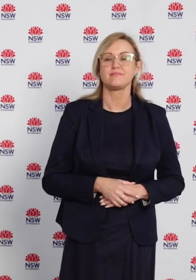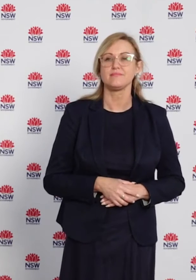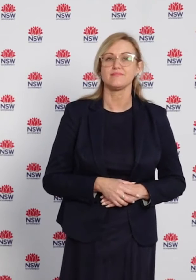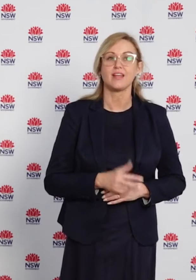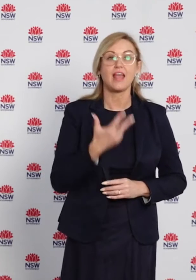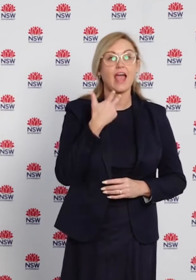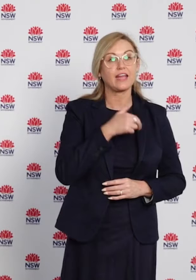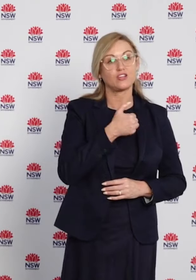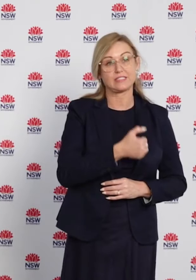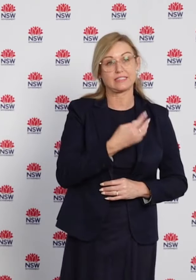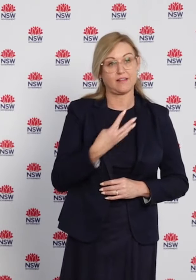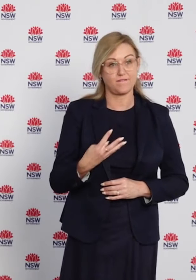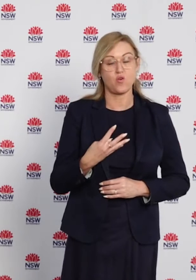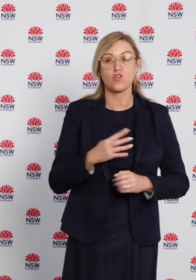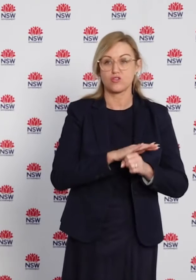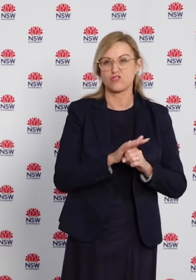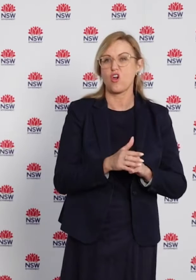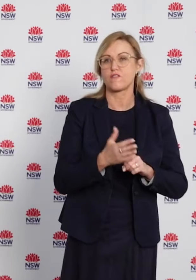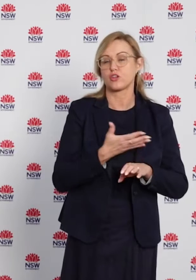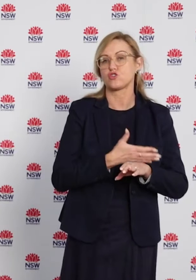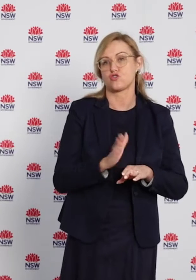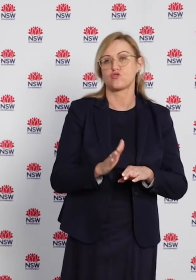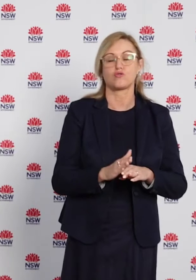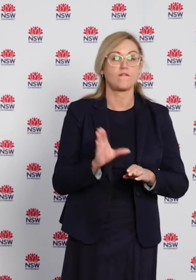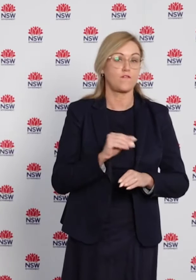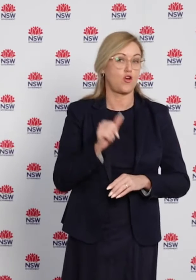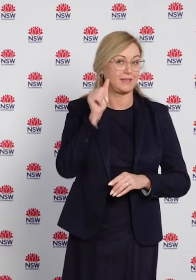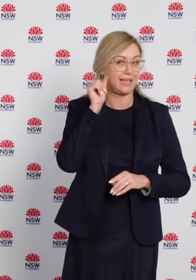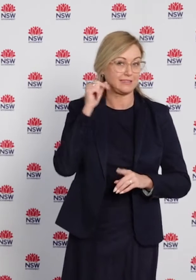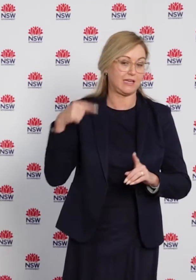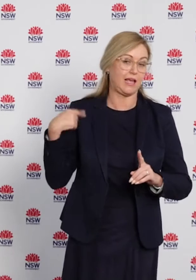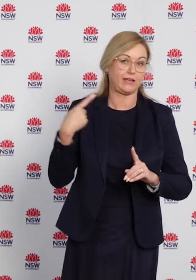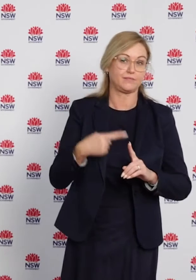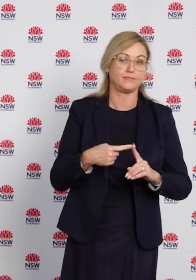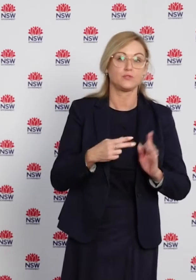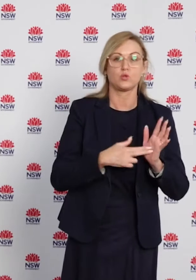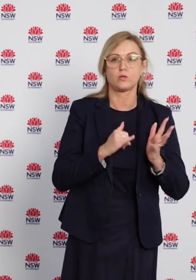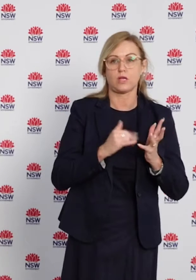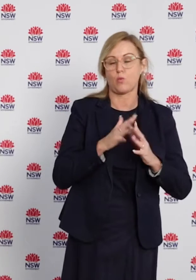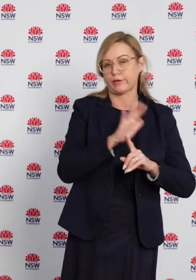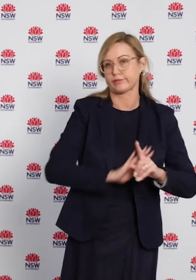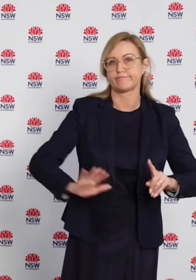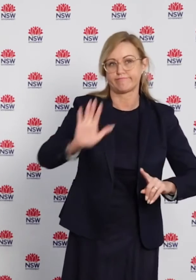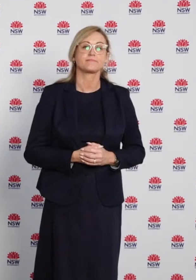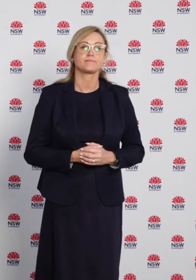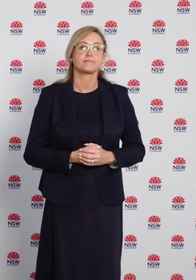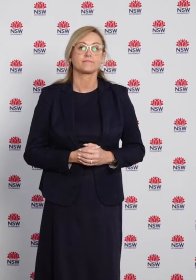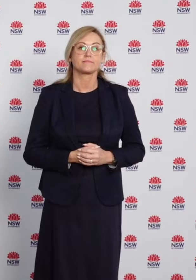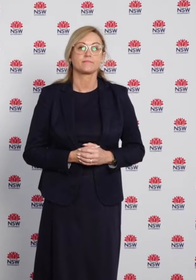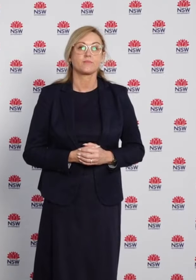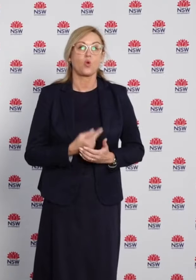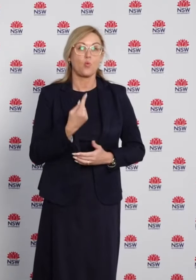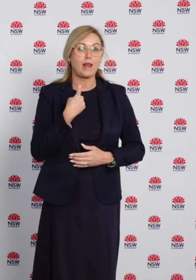There were 864 locally acquired cases of COVID-19 reported in New South Wales in the 24 hours to 8 o'clock last night. There